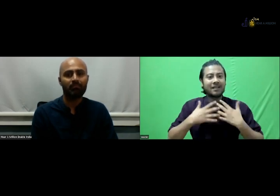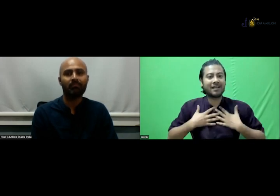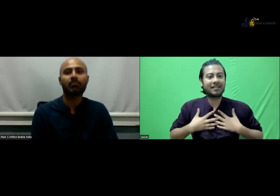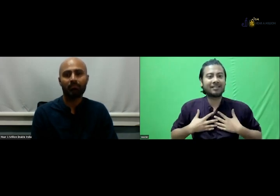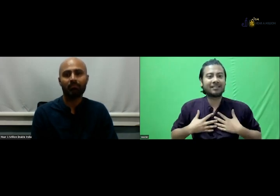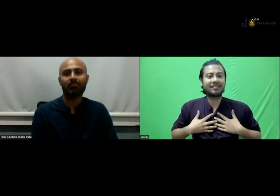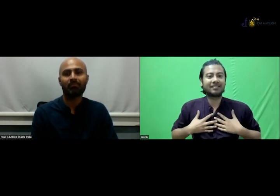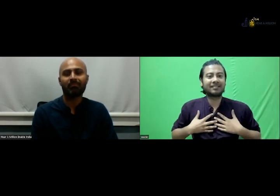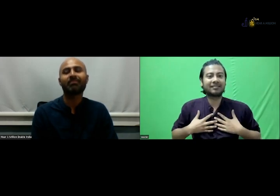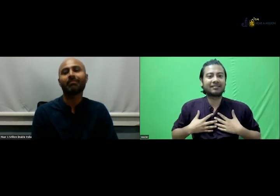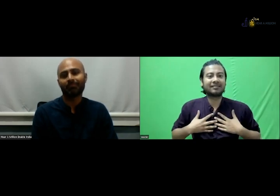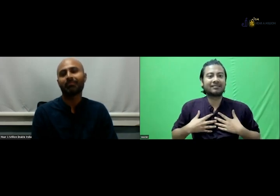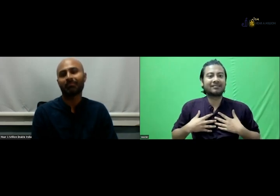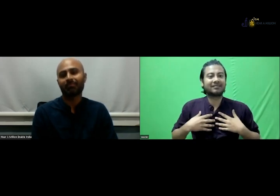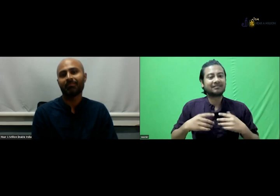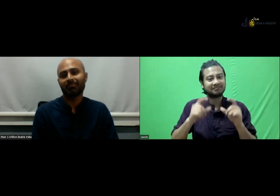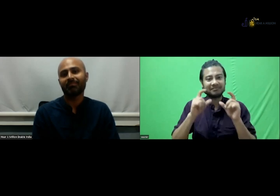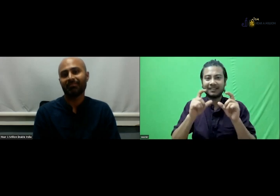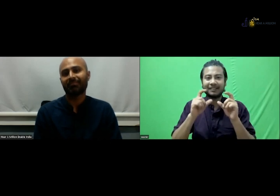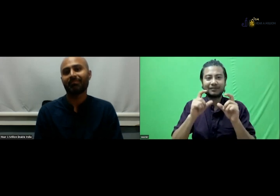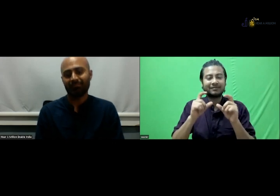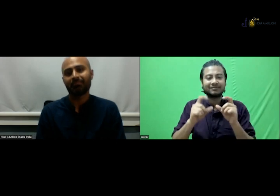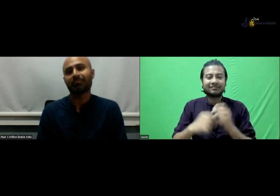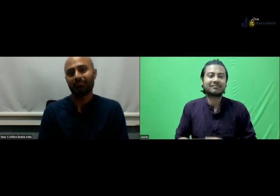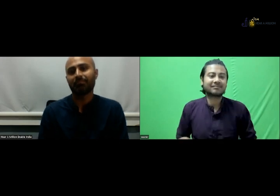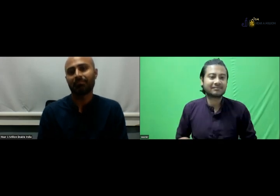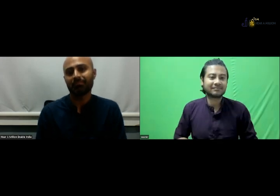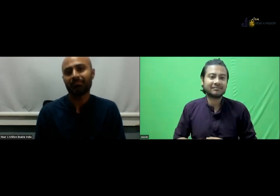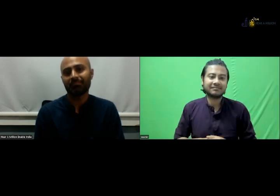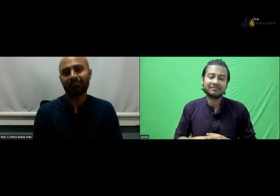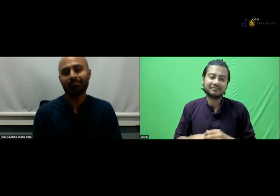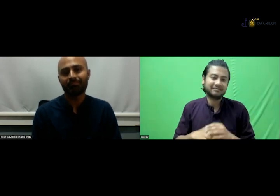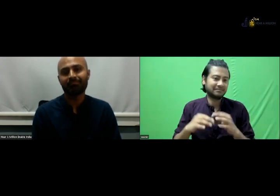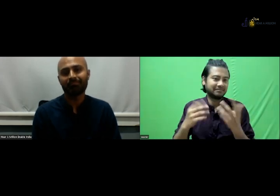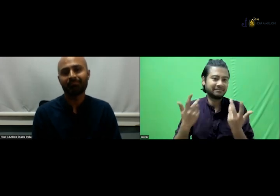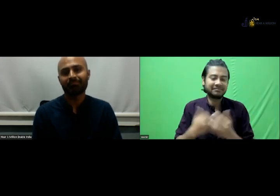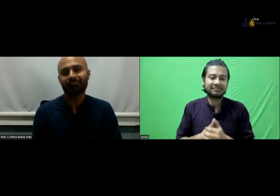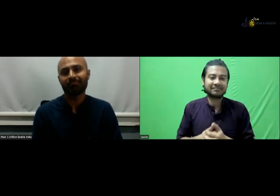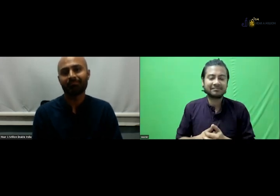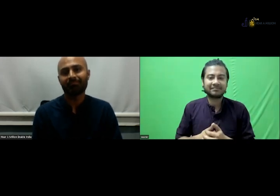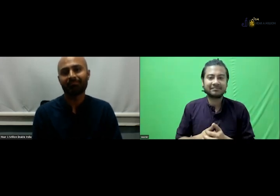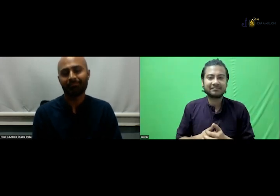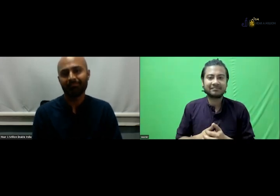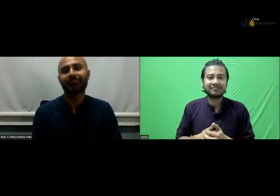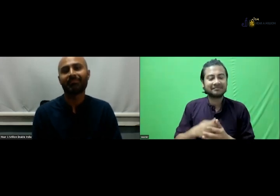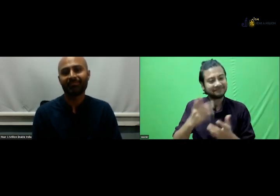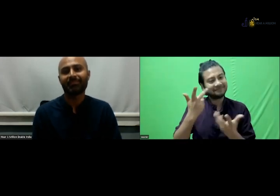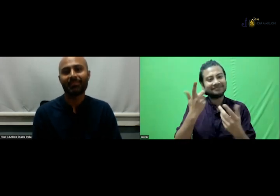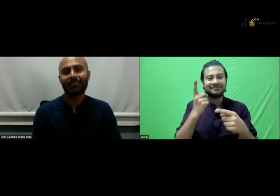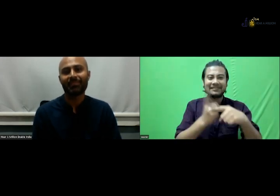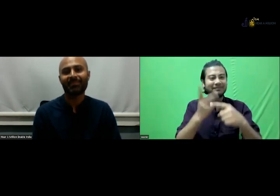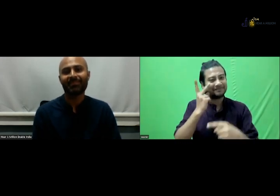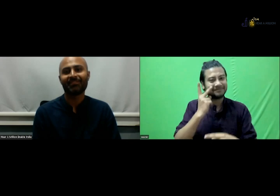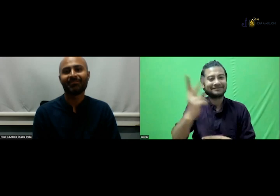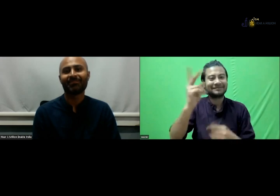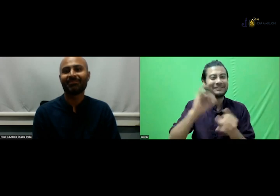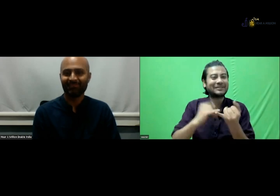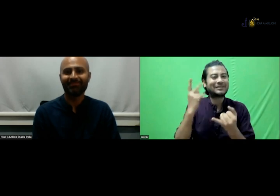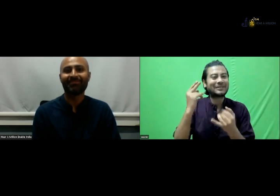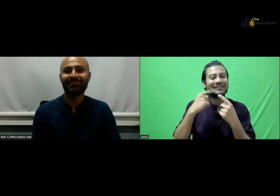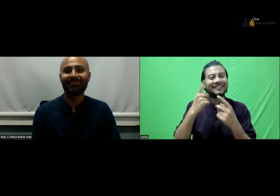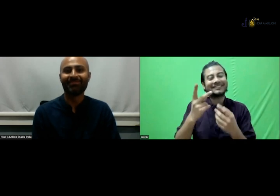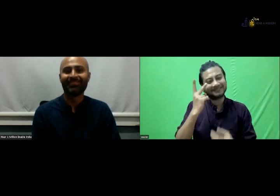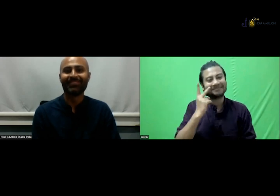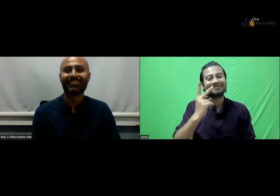other people, whoever is, helping other people to take care of their health. That is also